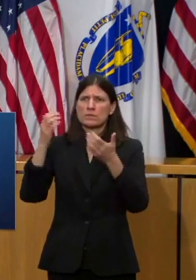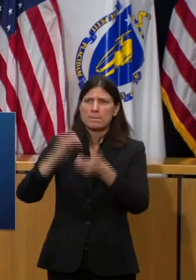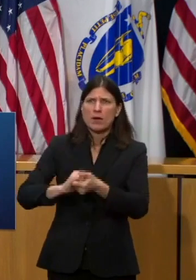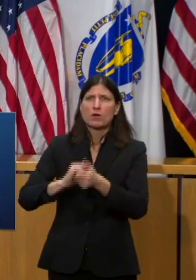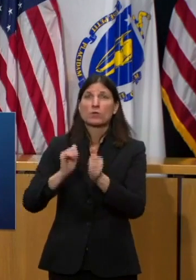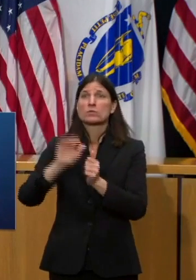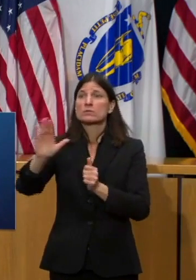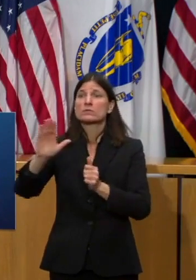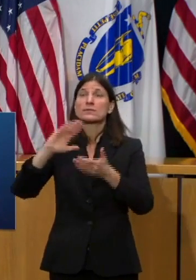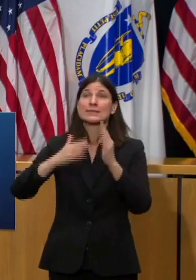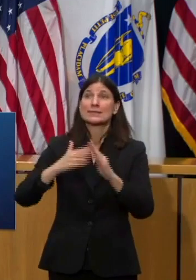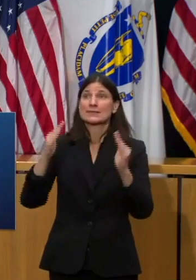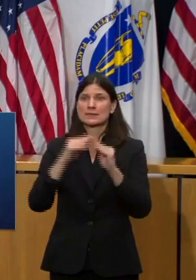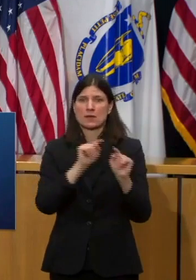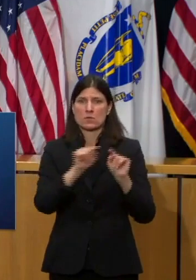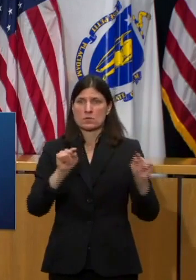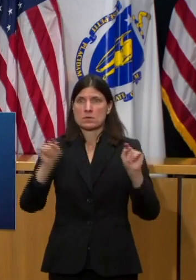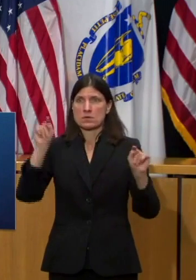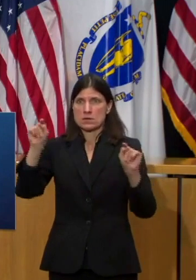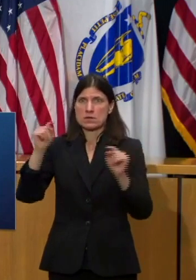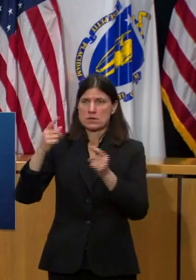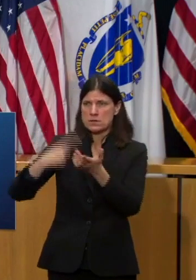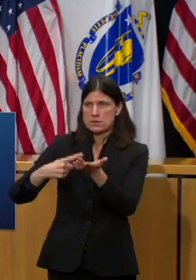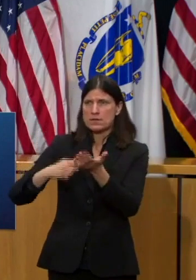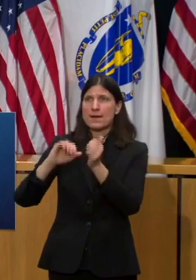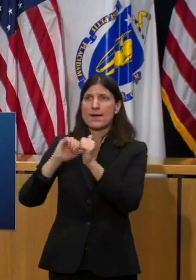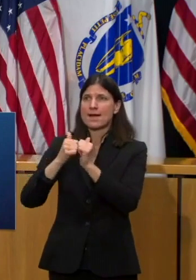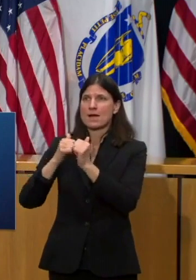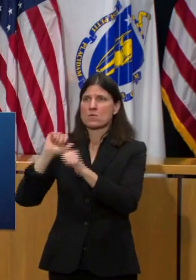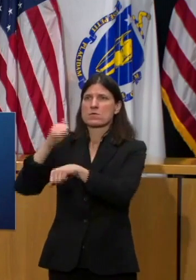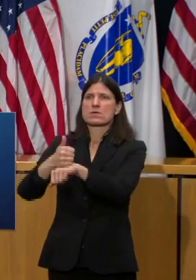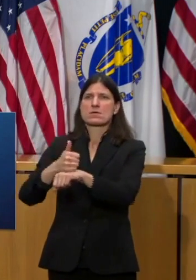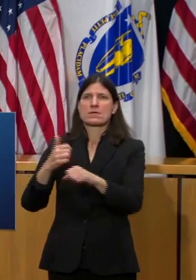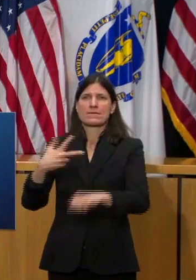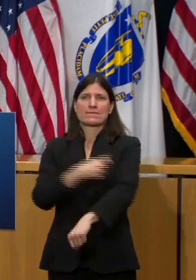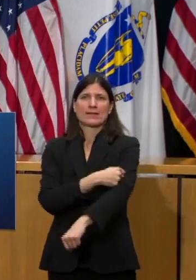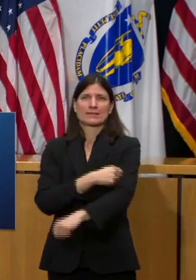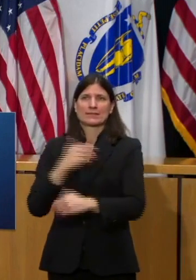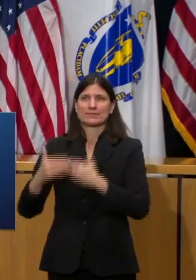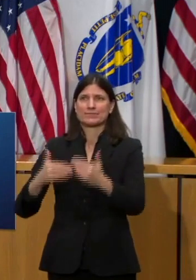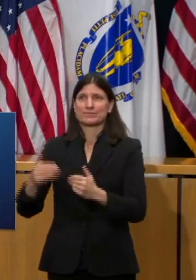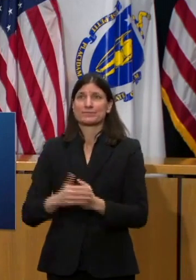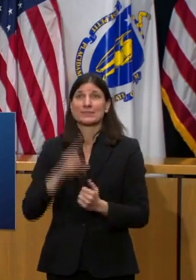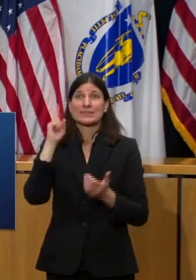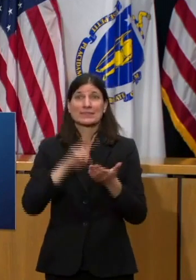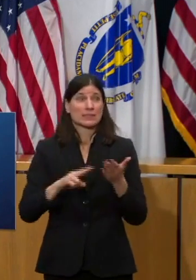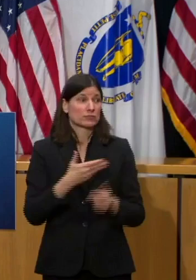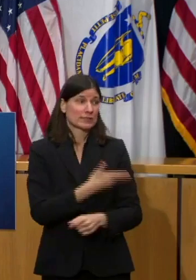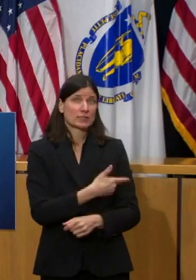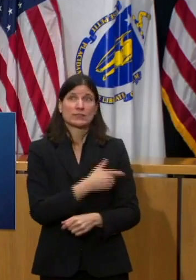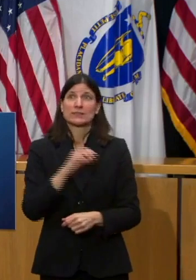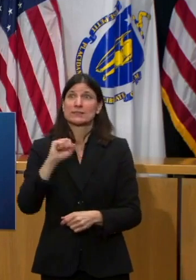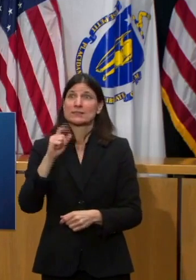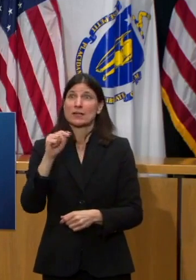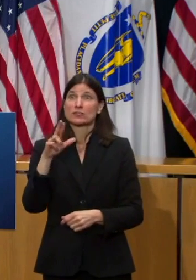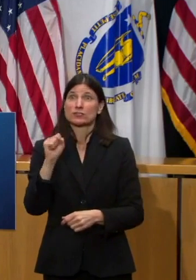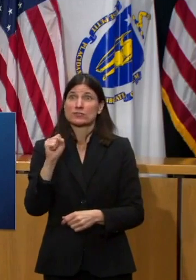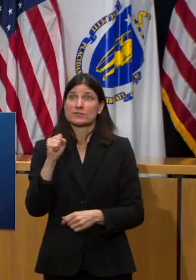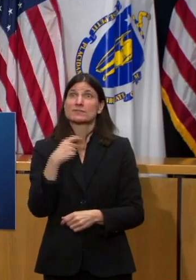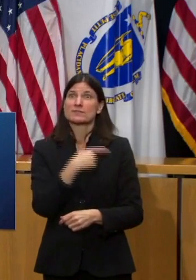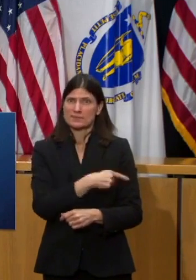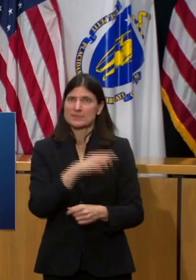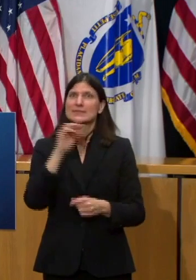Secretary Sutter's today began working with local boards of health, who've been offering small-scale vaccine clinics, to begin transitioning